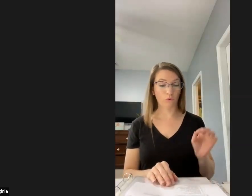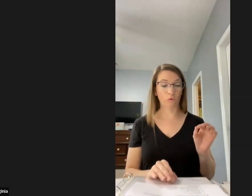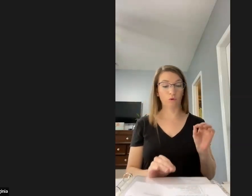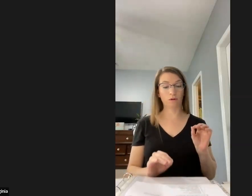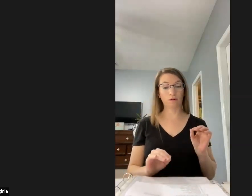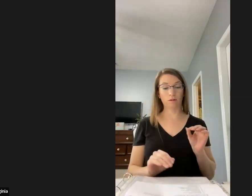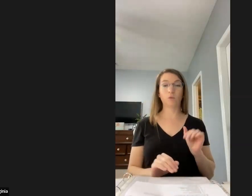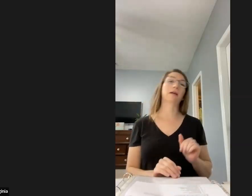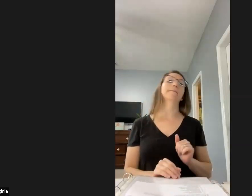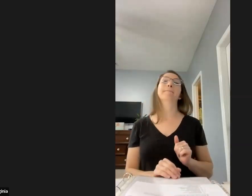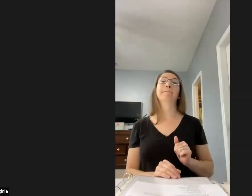do. Okay.